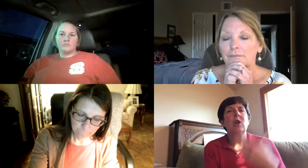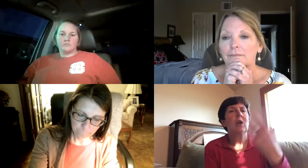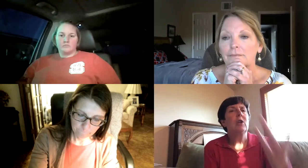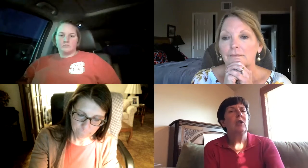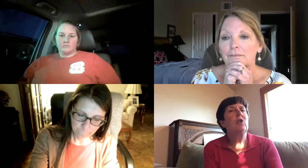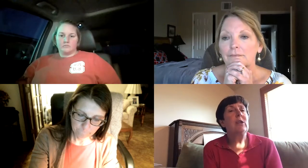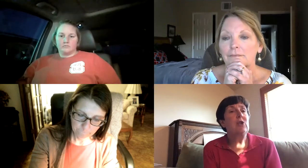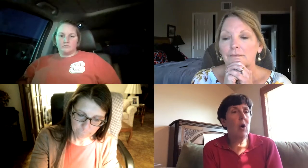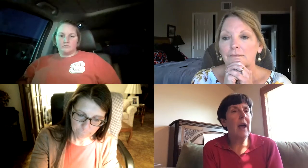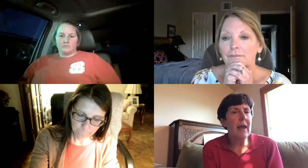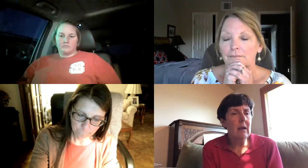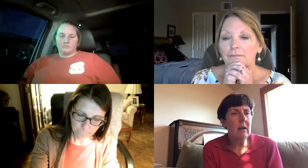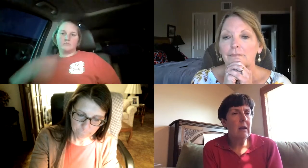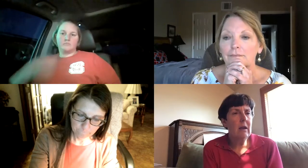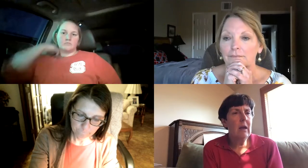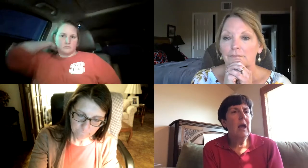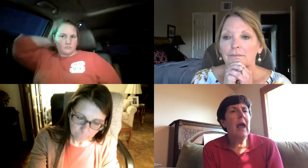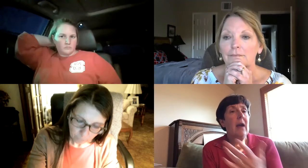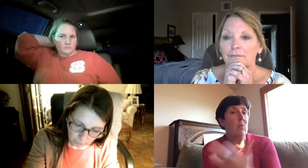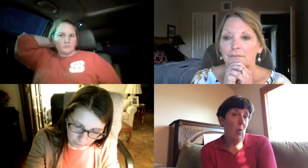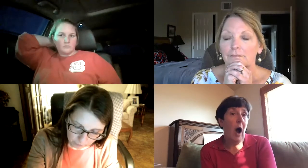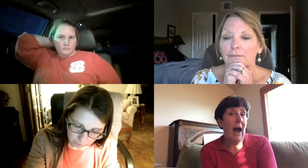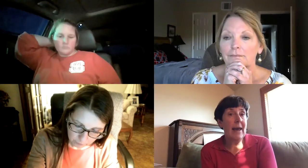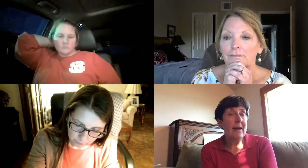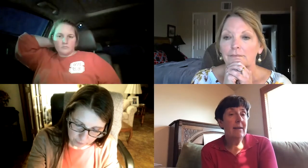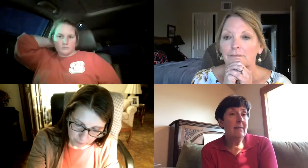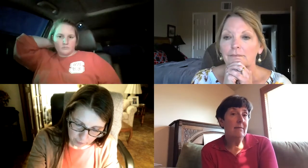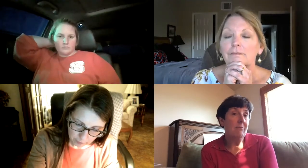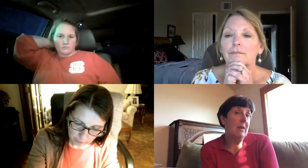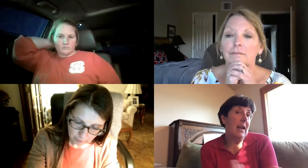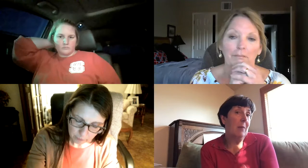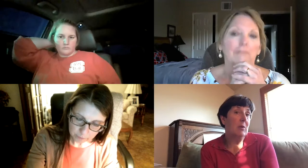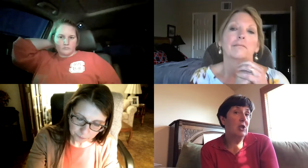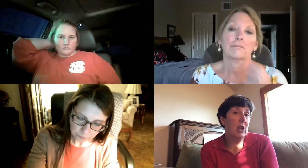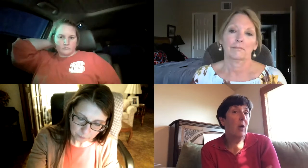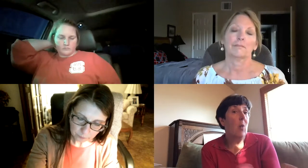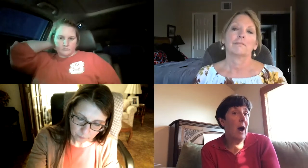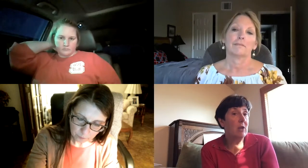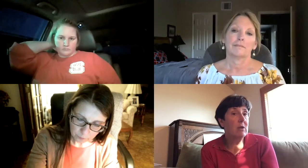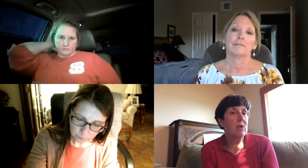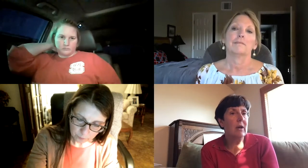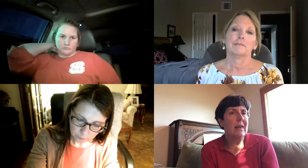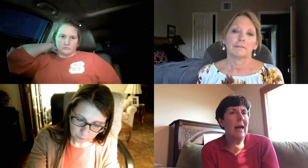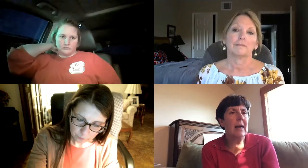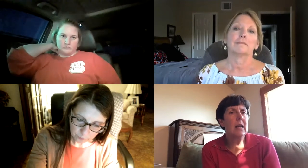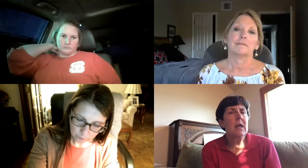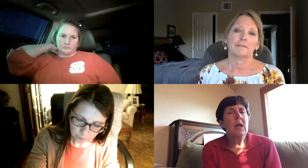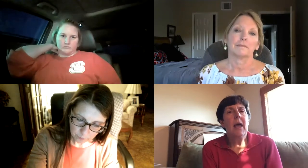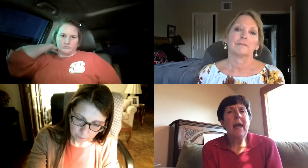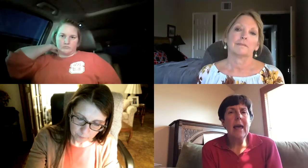whatever you enjoy and why, being able to share why you enjoy